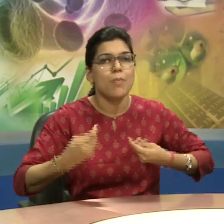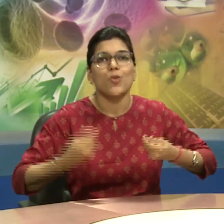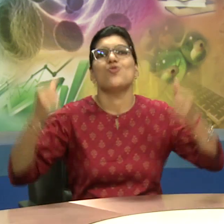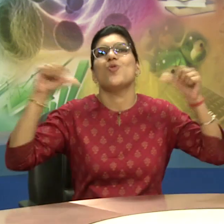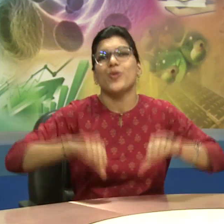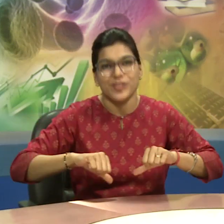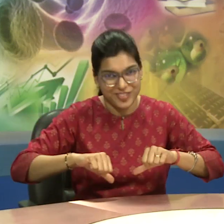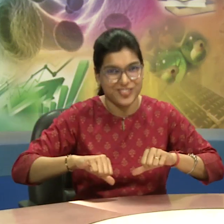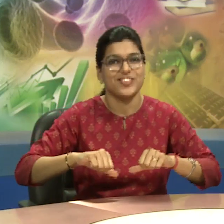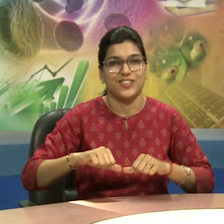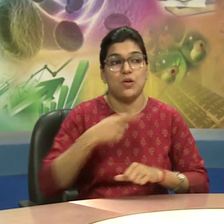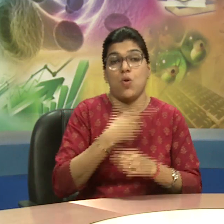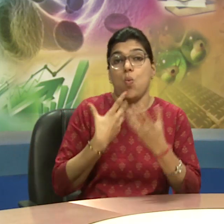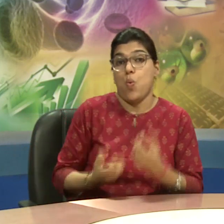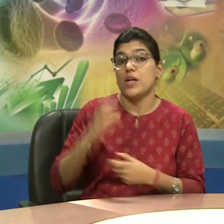are made affecting